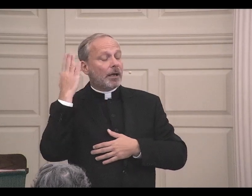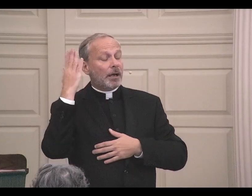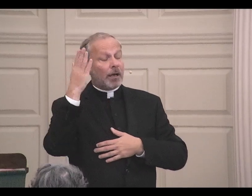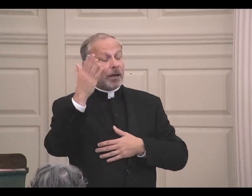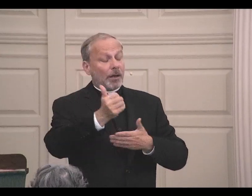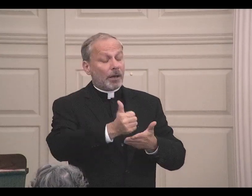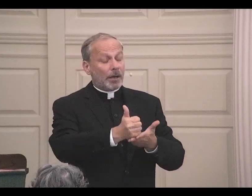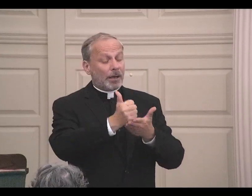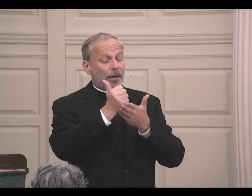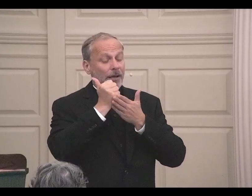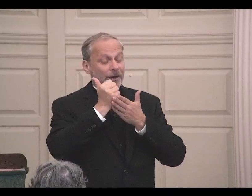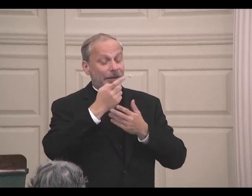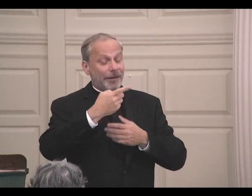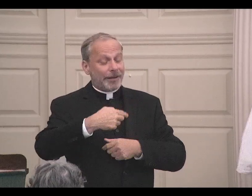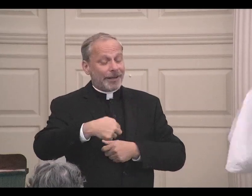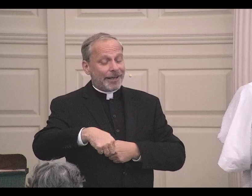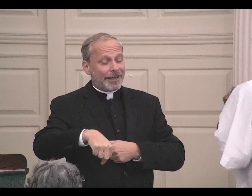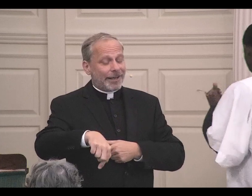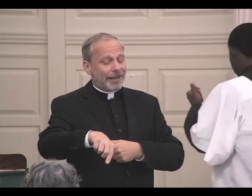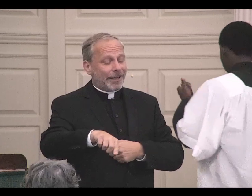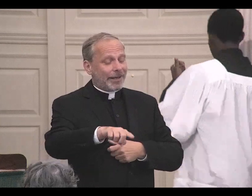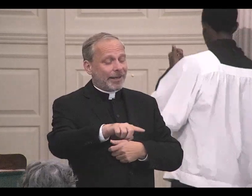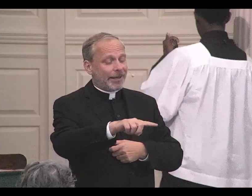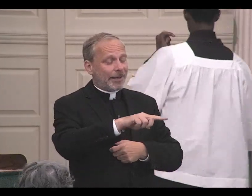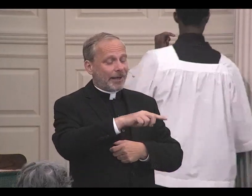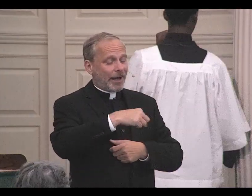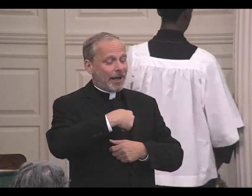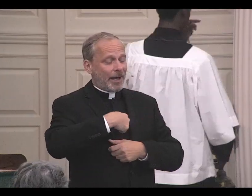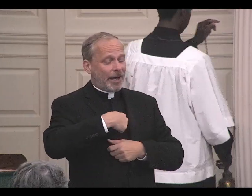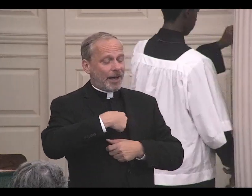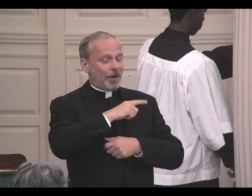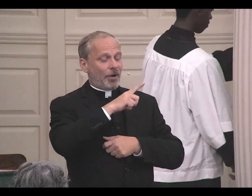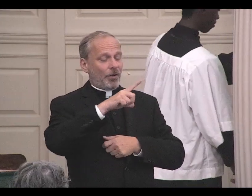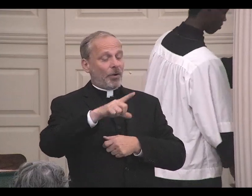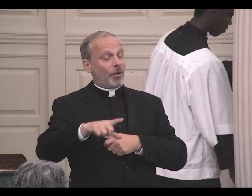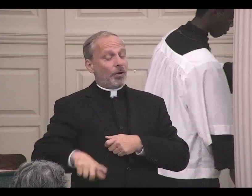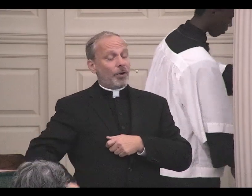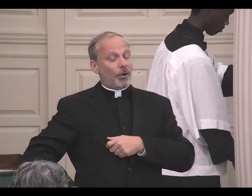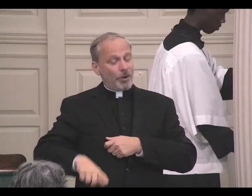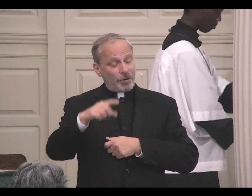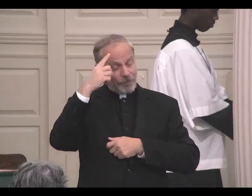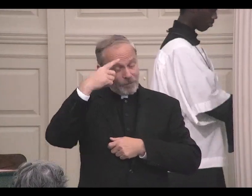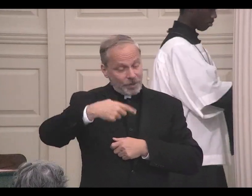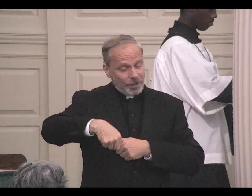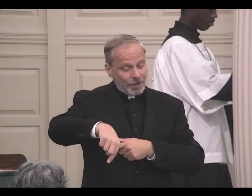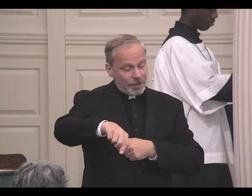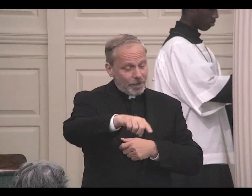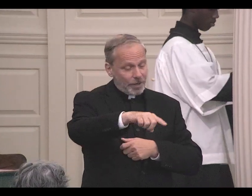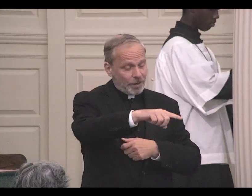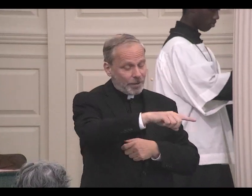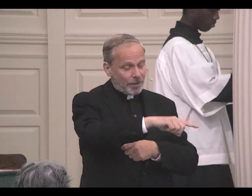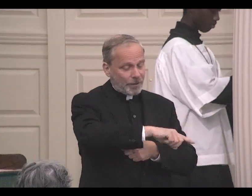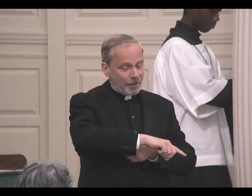distress, I will hear them, and I will be